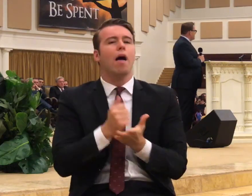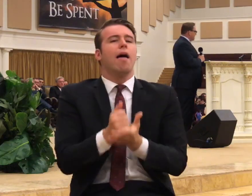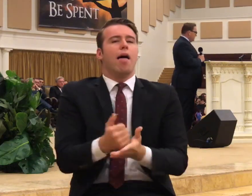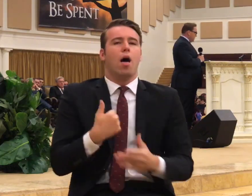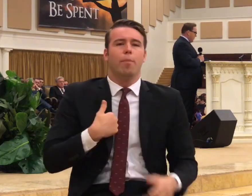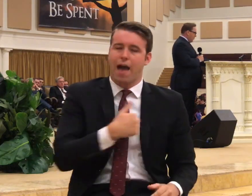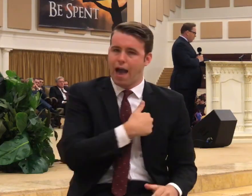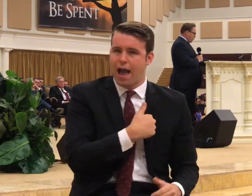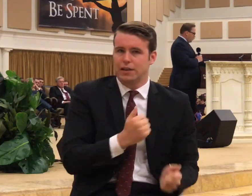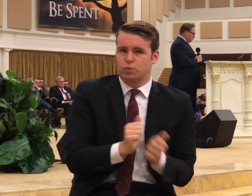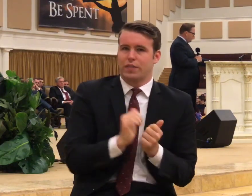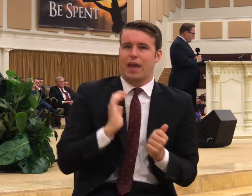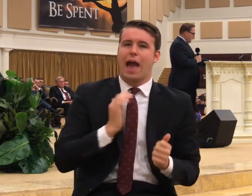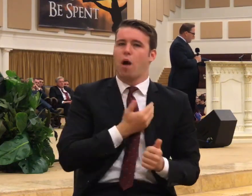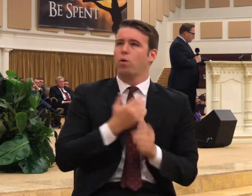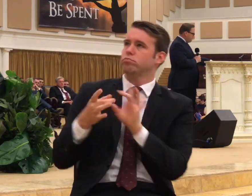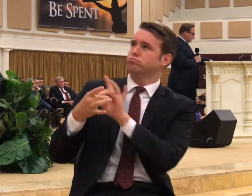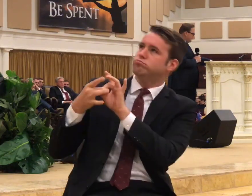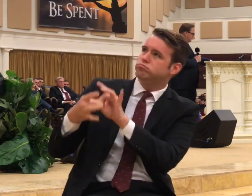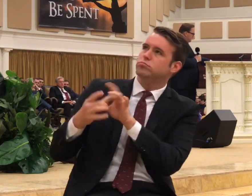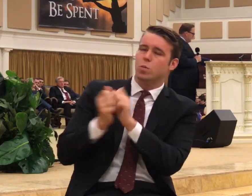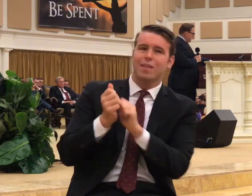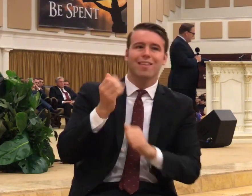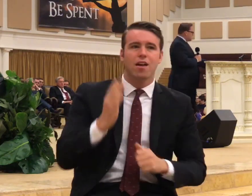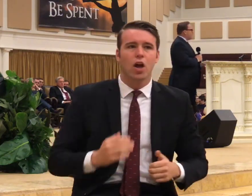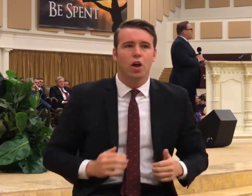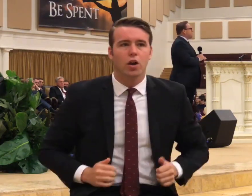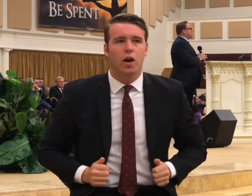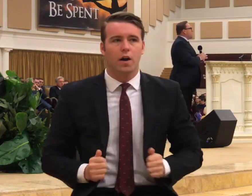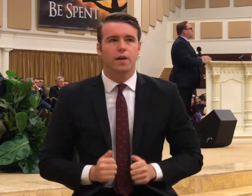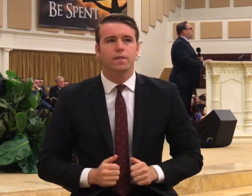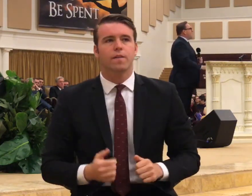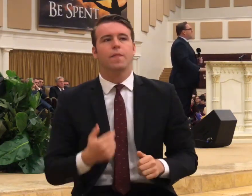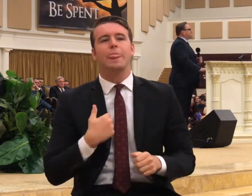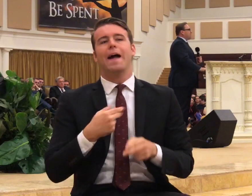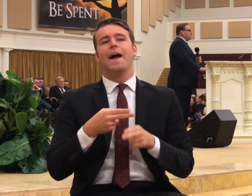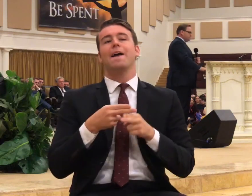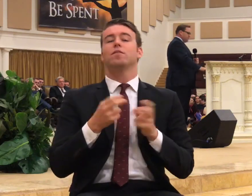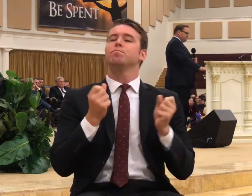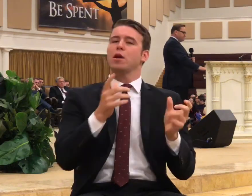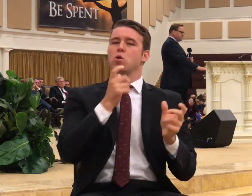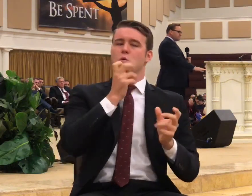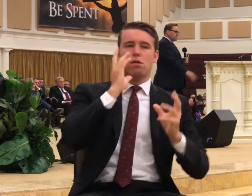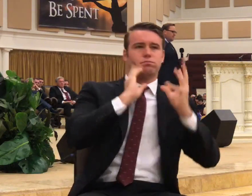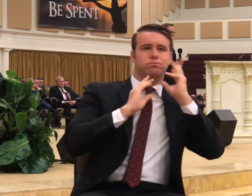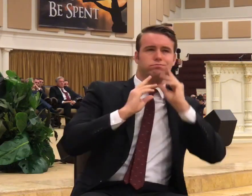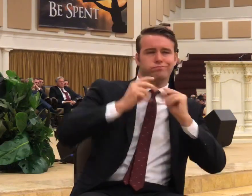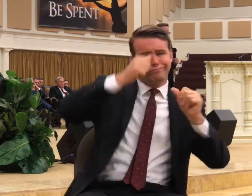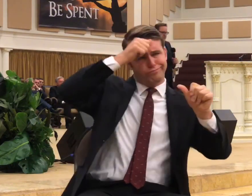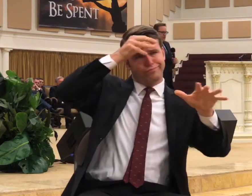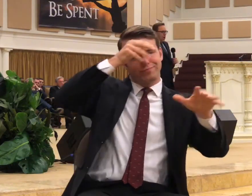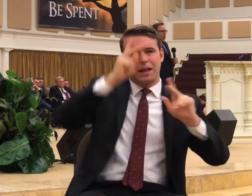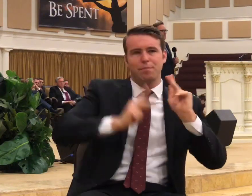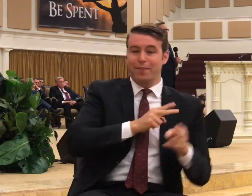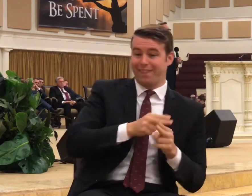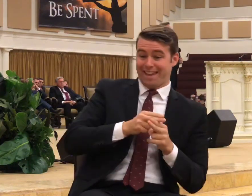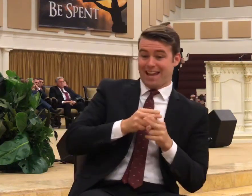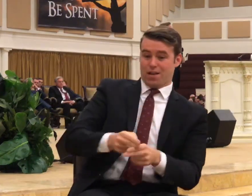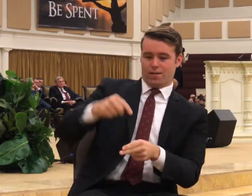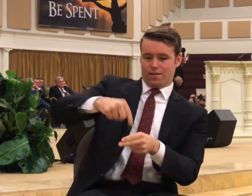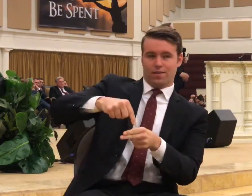us in our walk with God. There is what is known by experts, what is